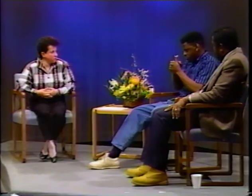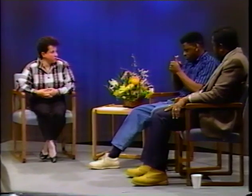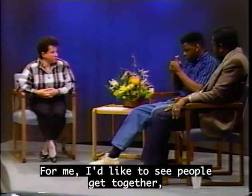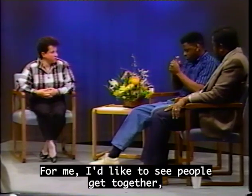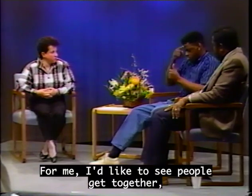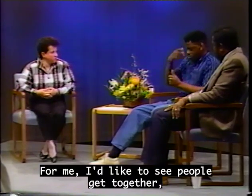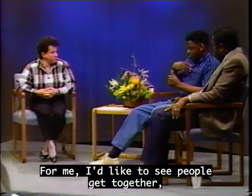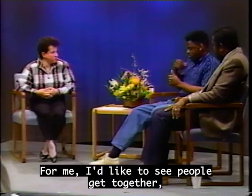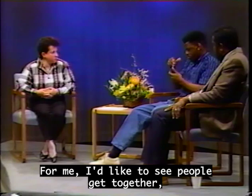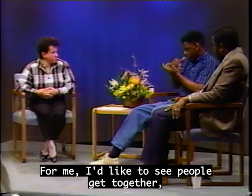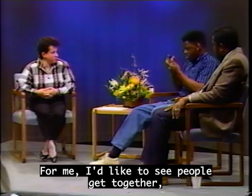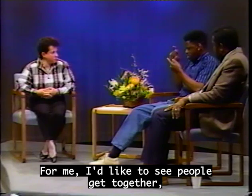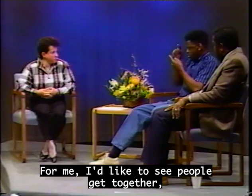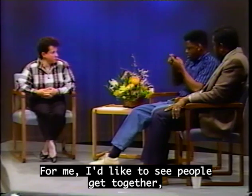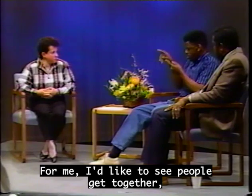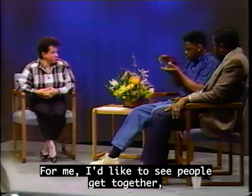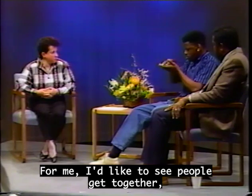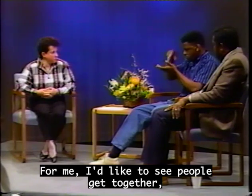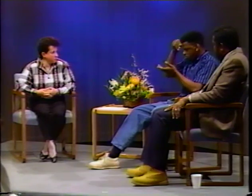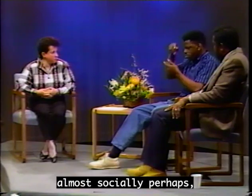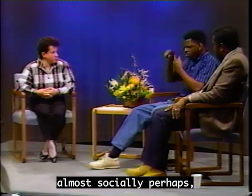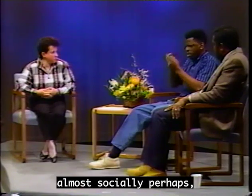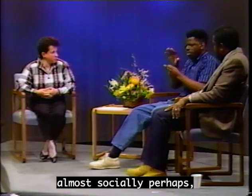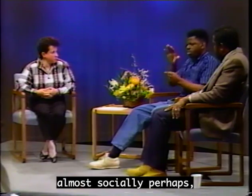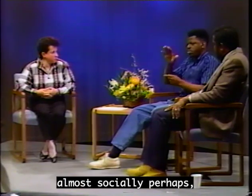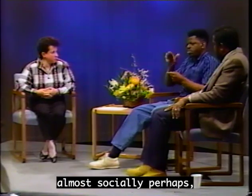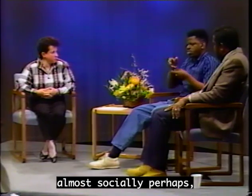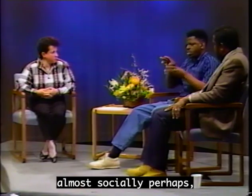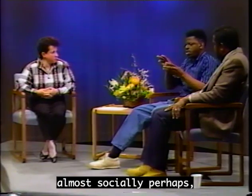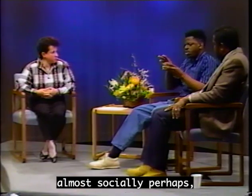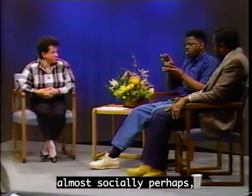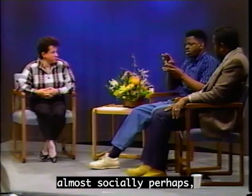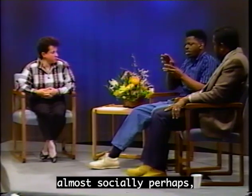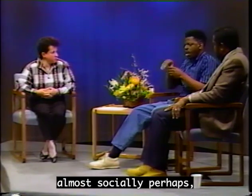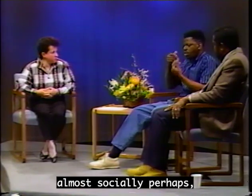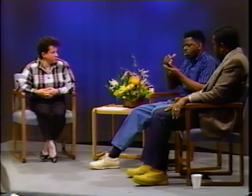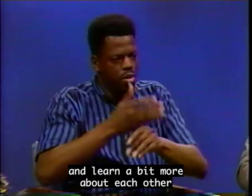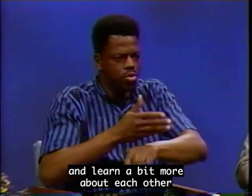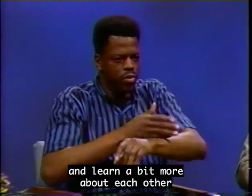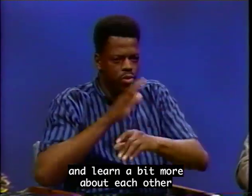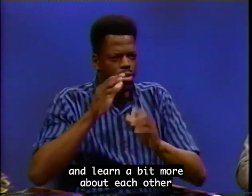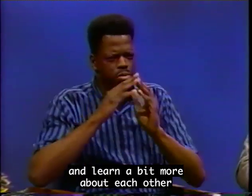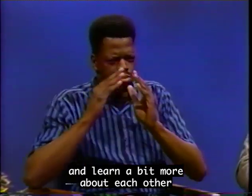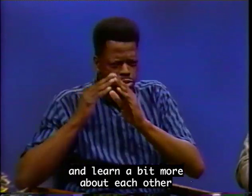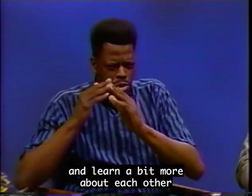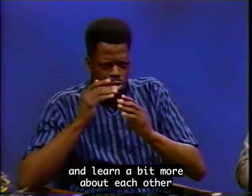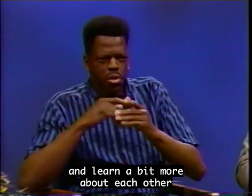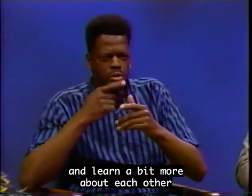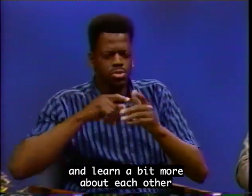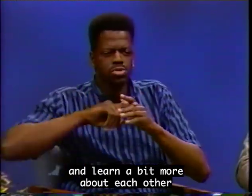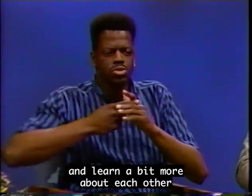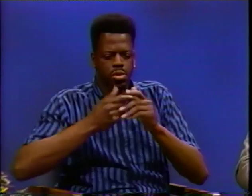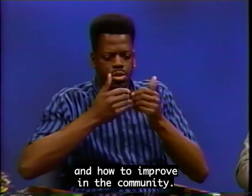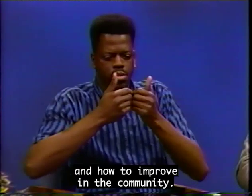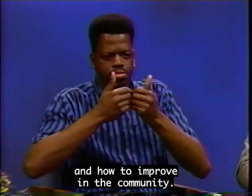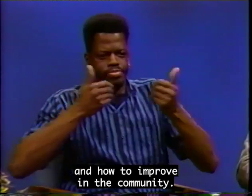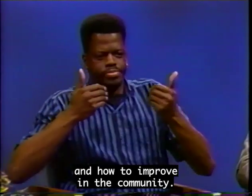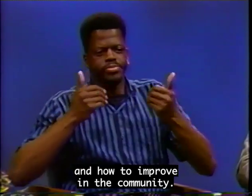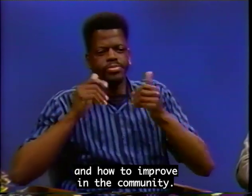For me, I'd like to see people get together almost socially, perhaps, and learn a bit more about each other and how to